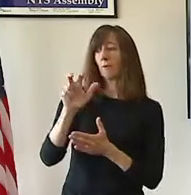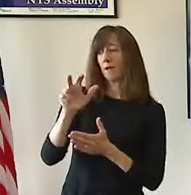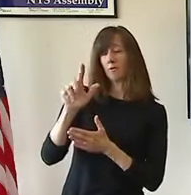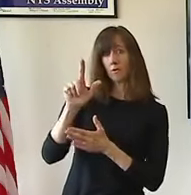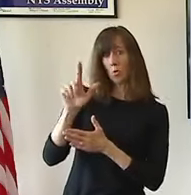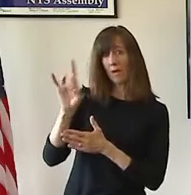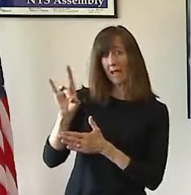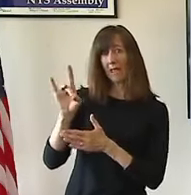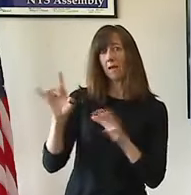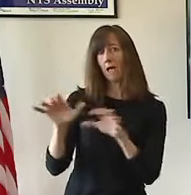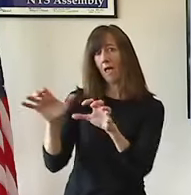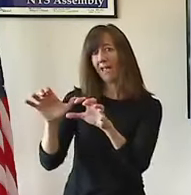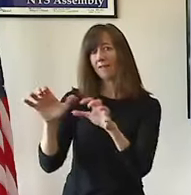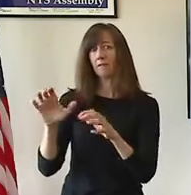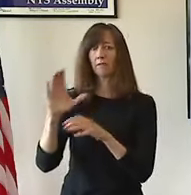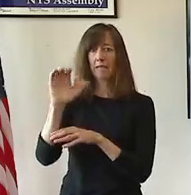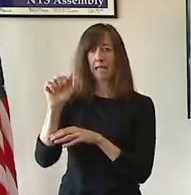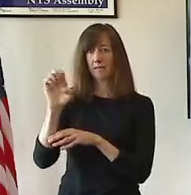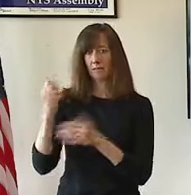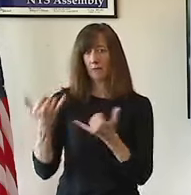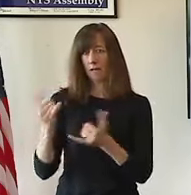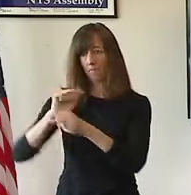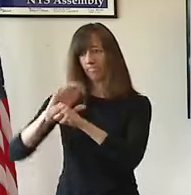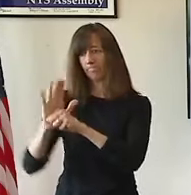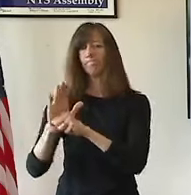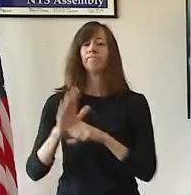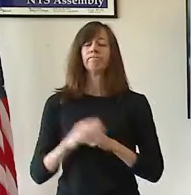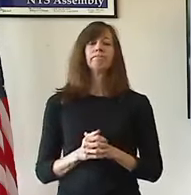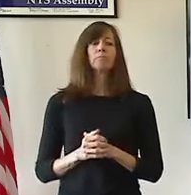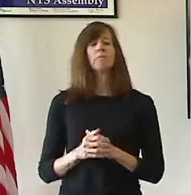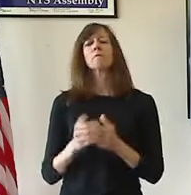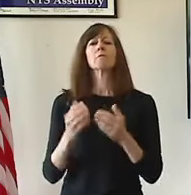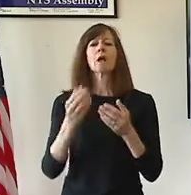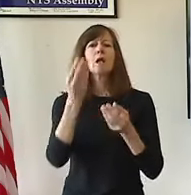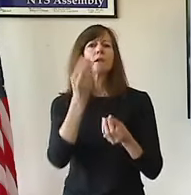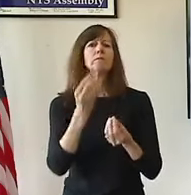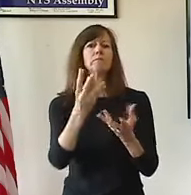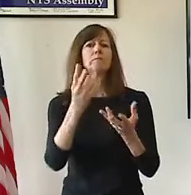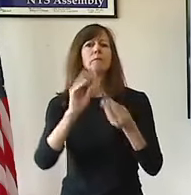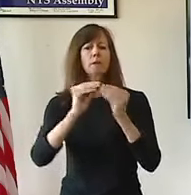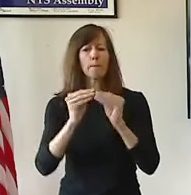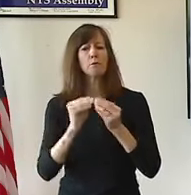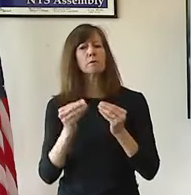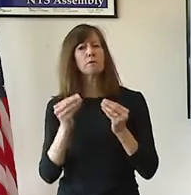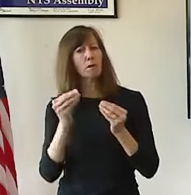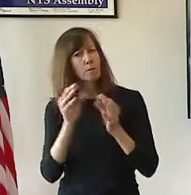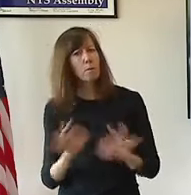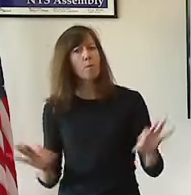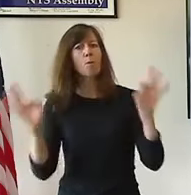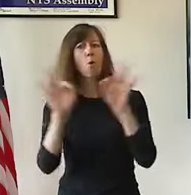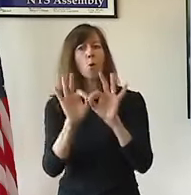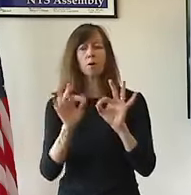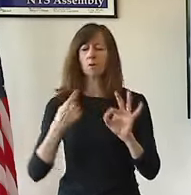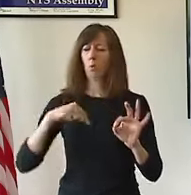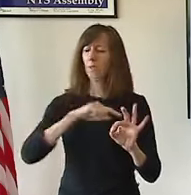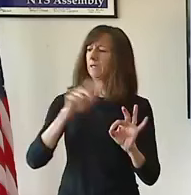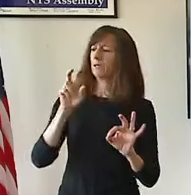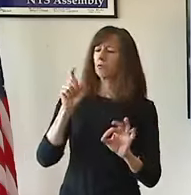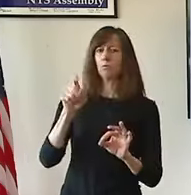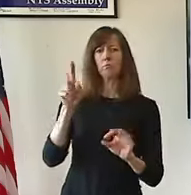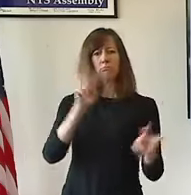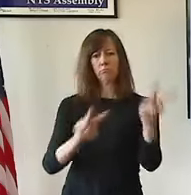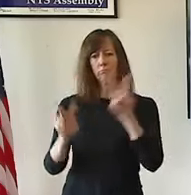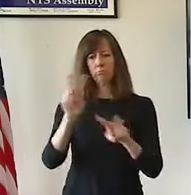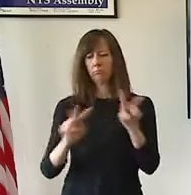active cases. All of that I think it's important that we monitor. We certainly are going to watch those